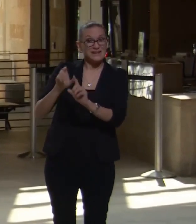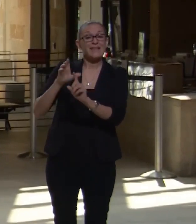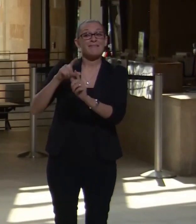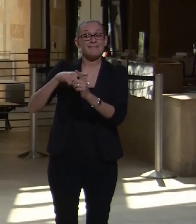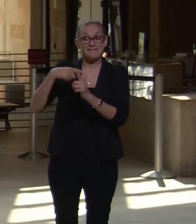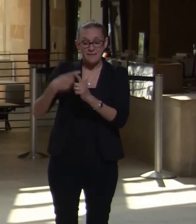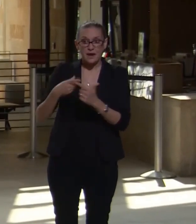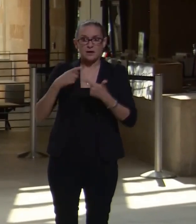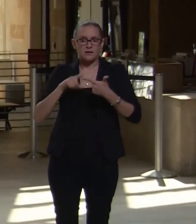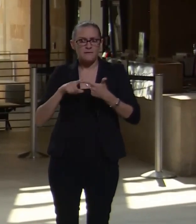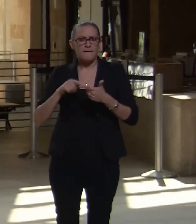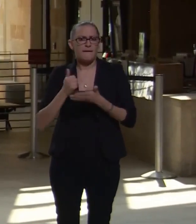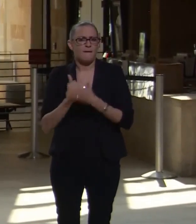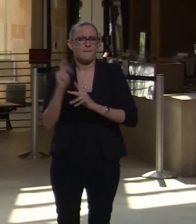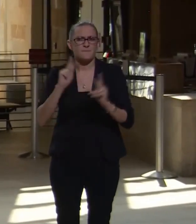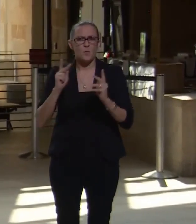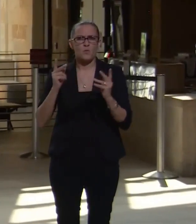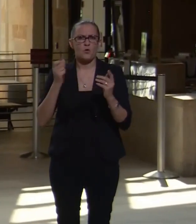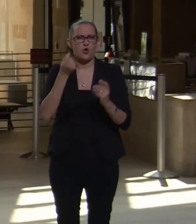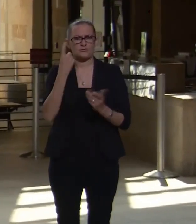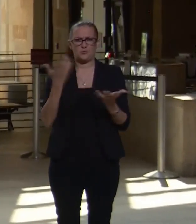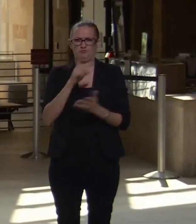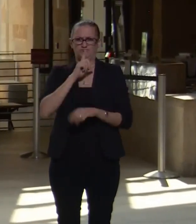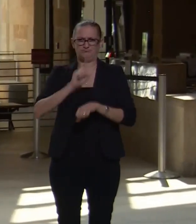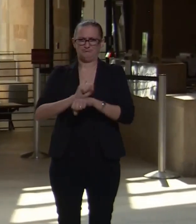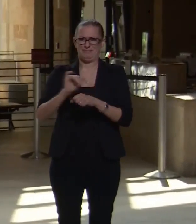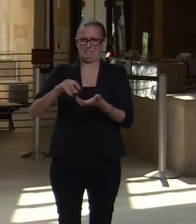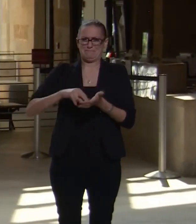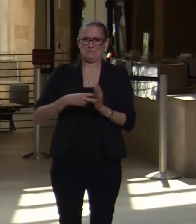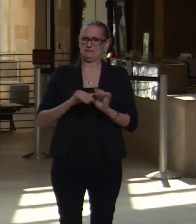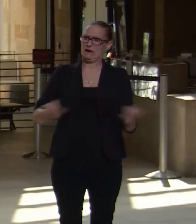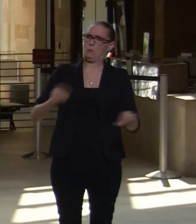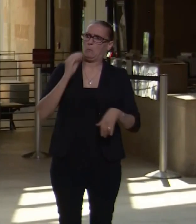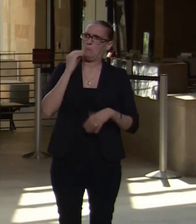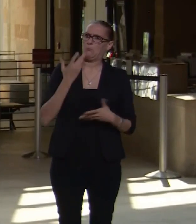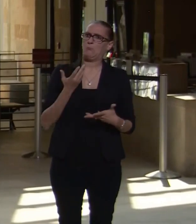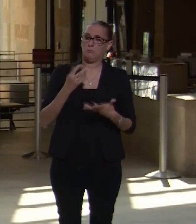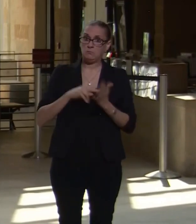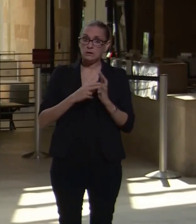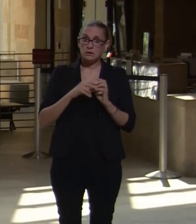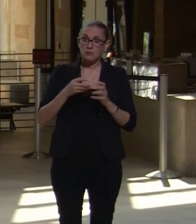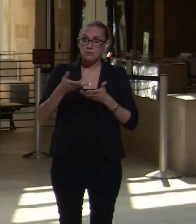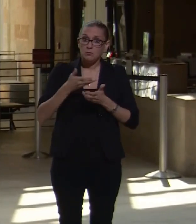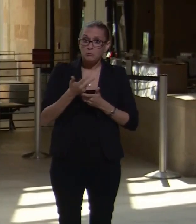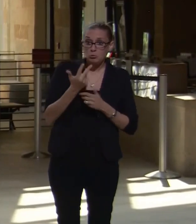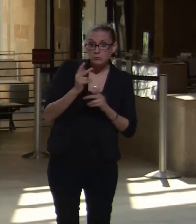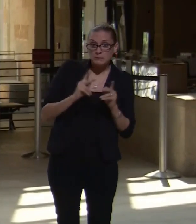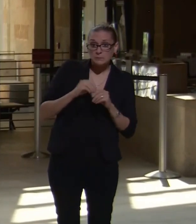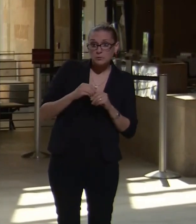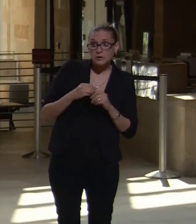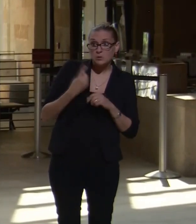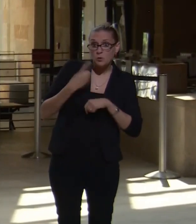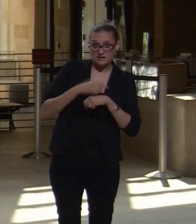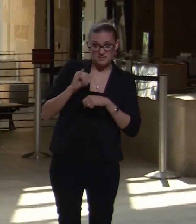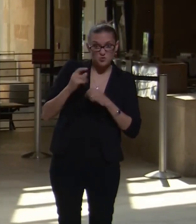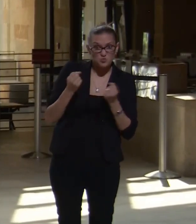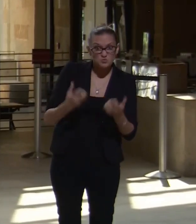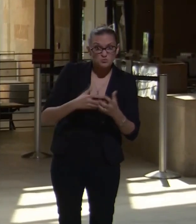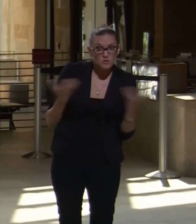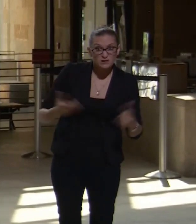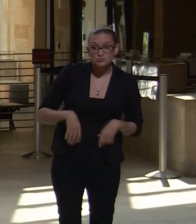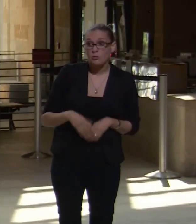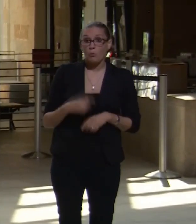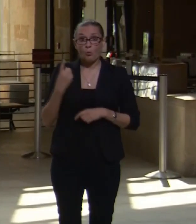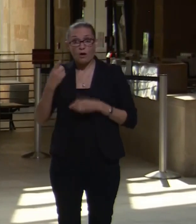help people understand what that looks like, is interacting with three people in a day too much, two people,